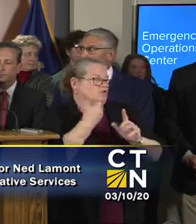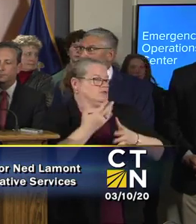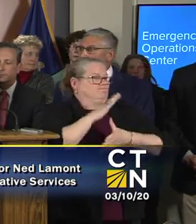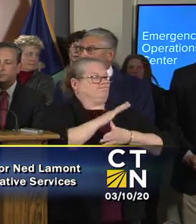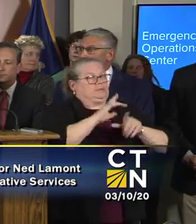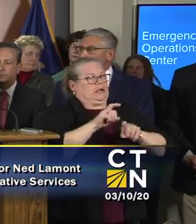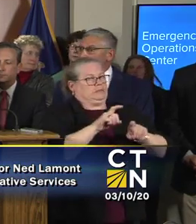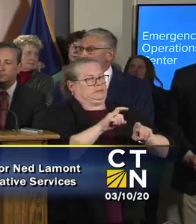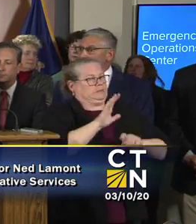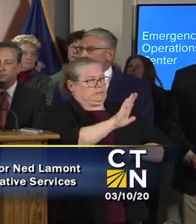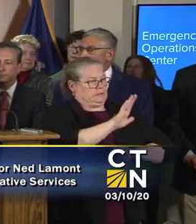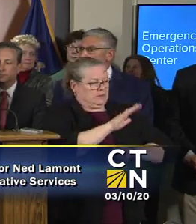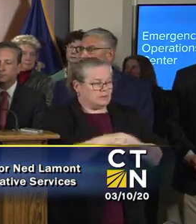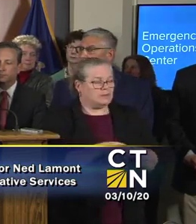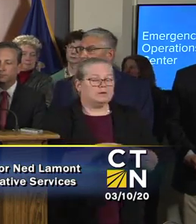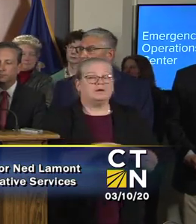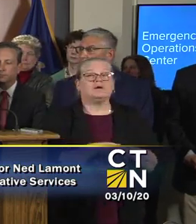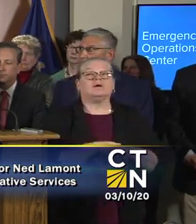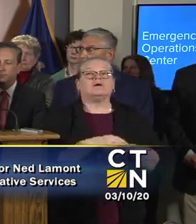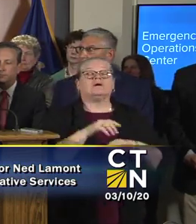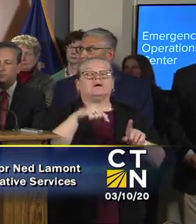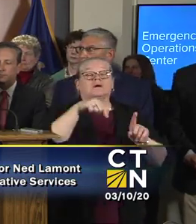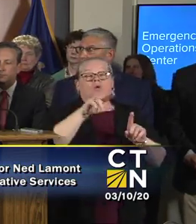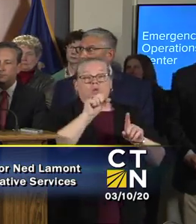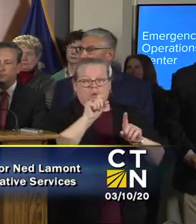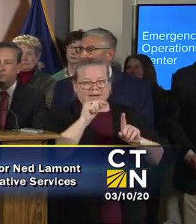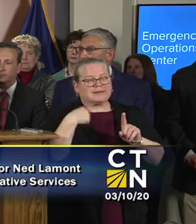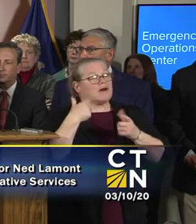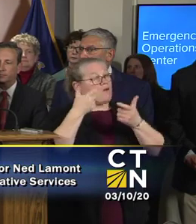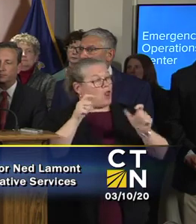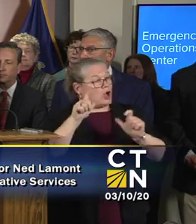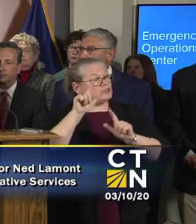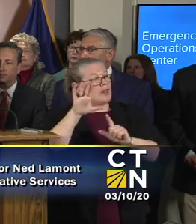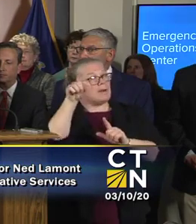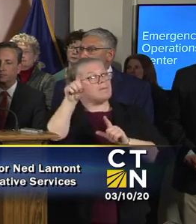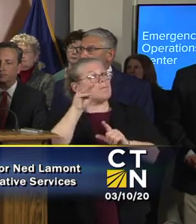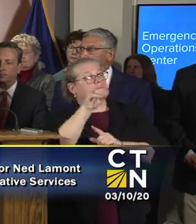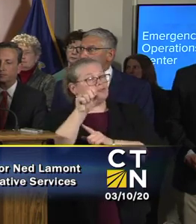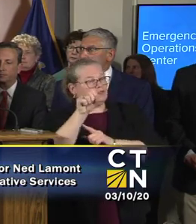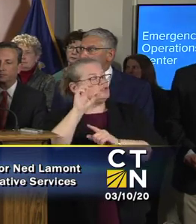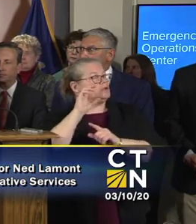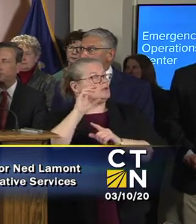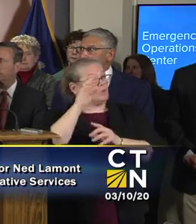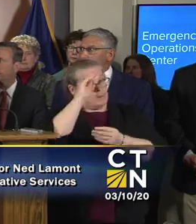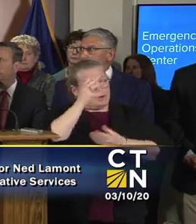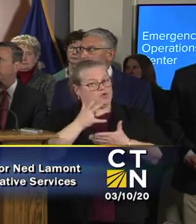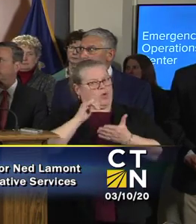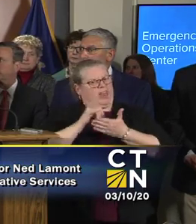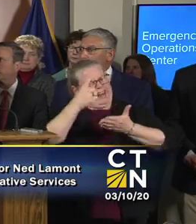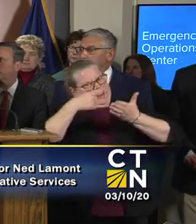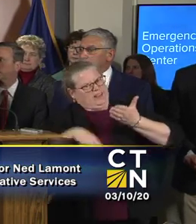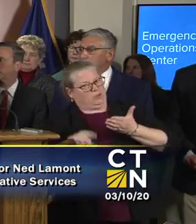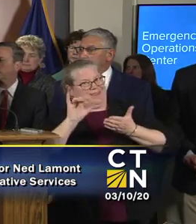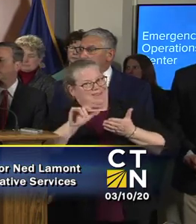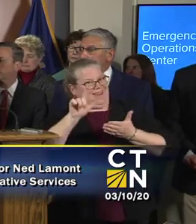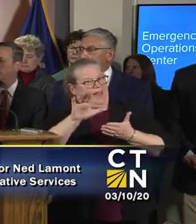have another large lab in Massachusetts, and we've been told that that is intended to be coming online next week.